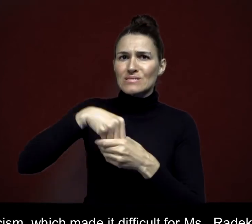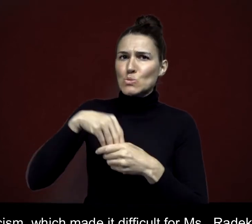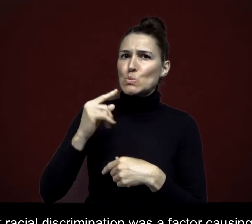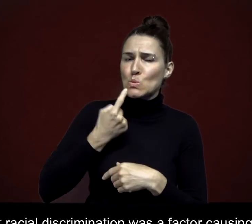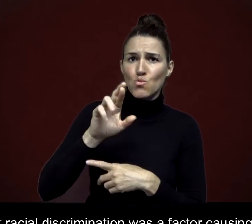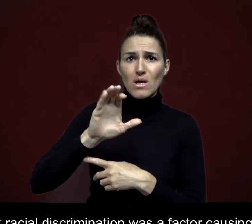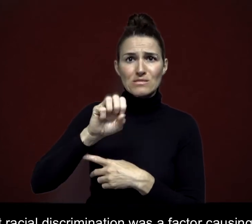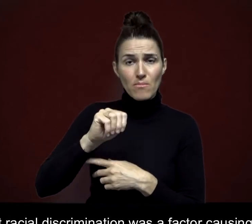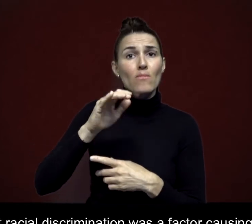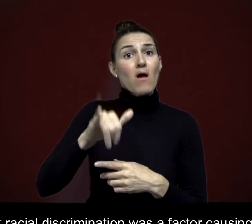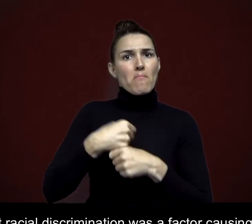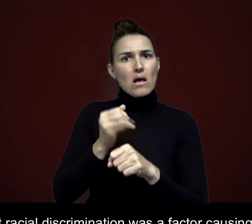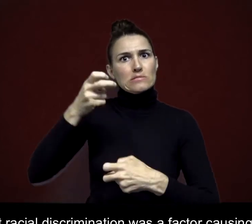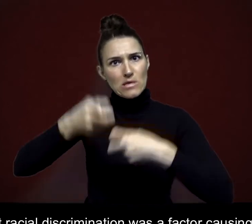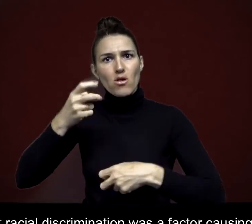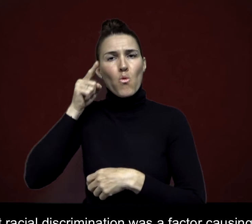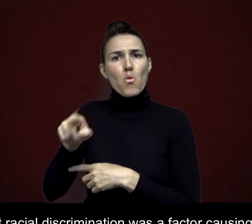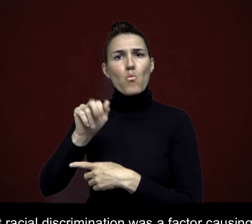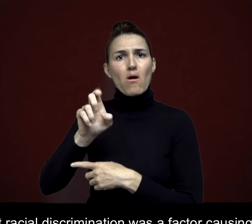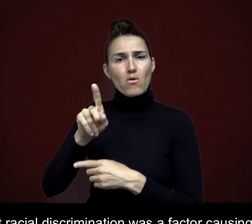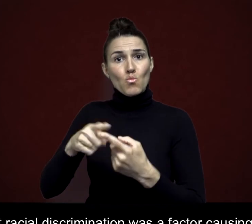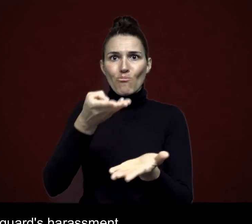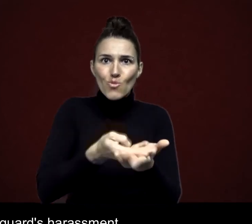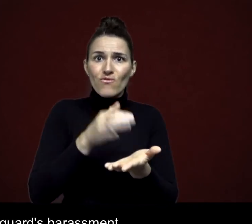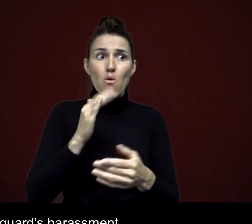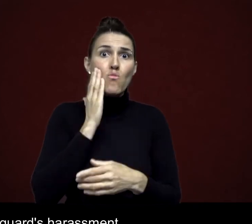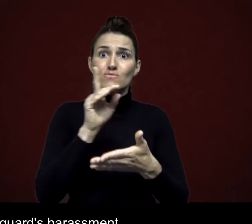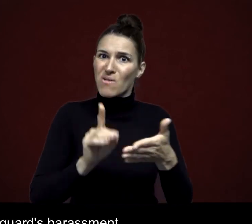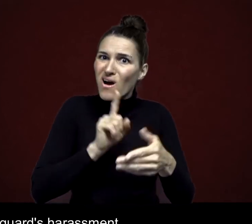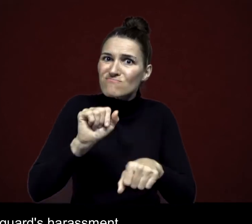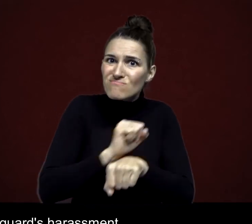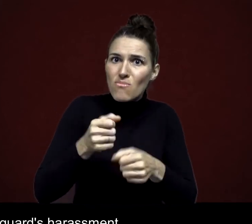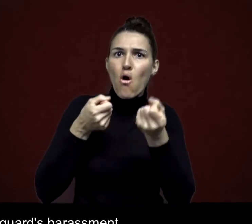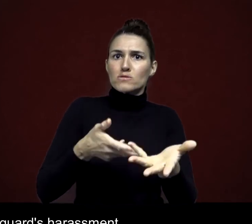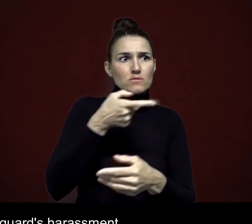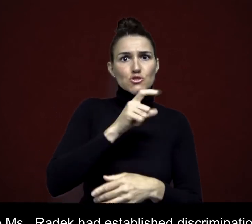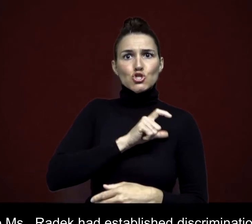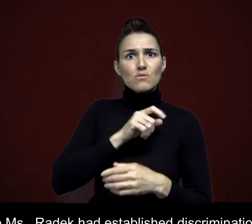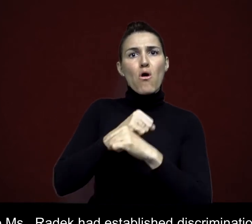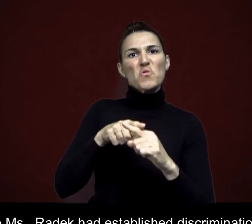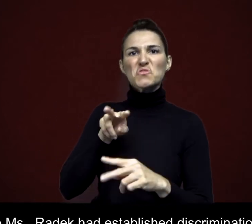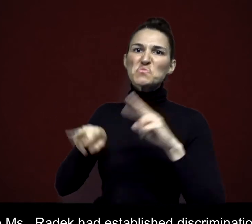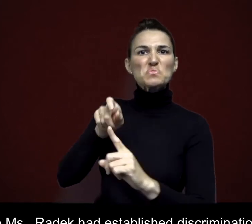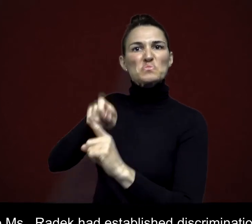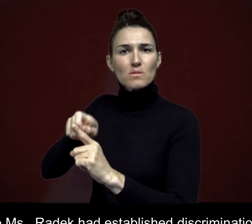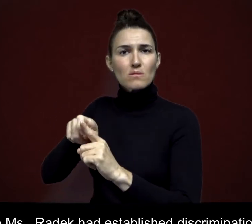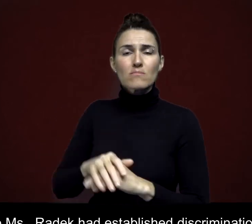Raddick to prove that racial discrimination was a factor causing the security guard's harassment. But because Ms. Raddick had established